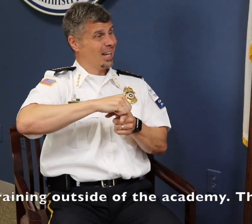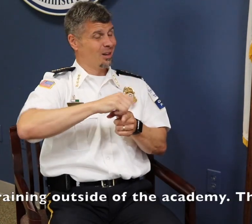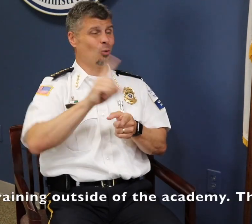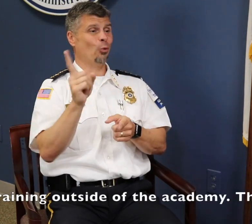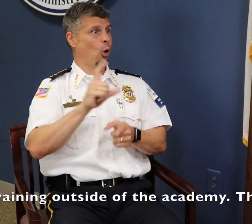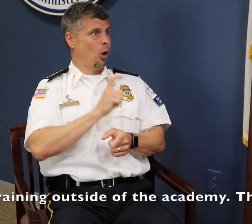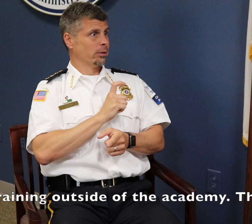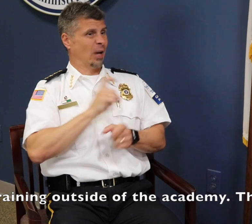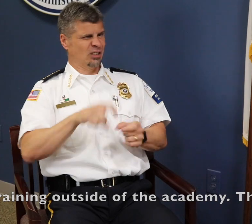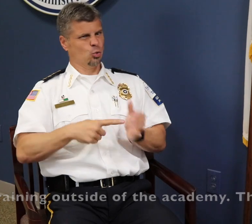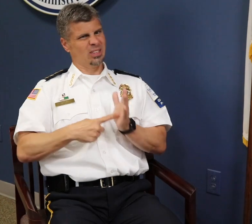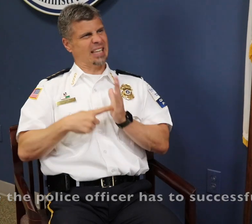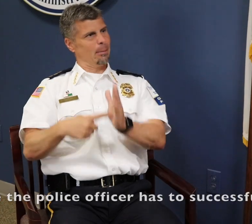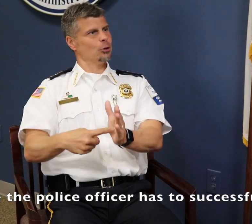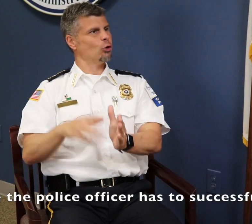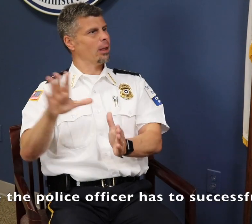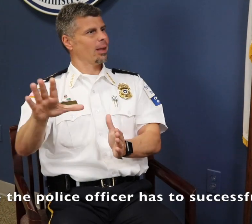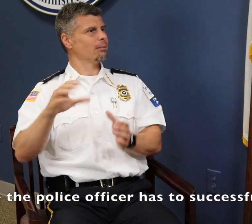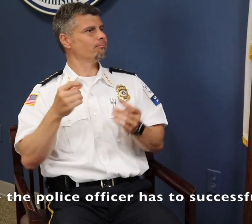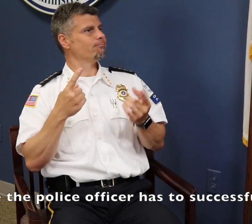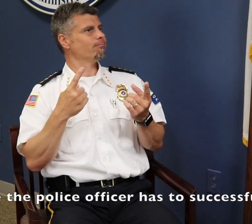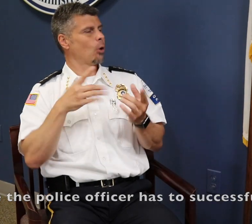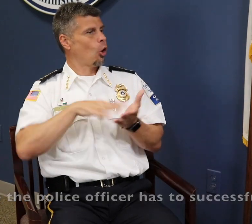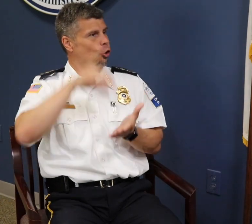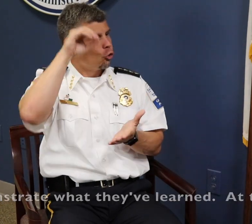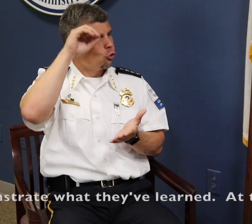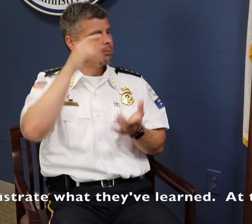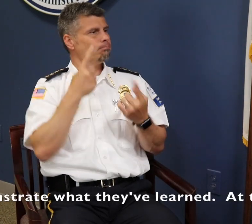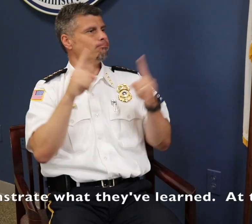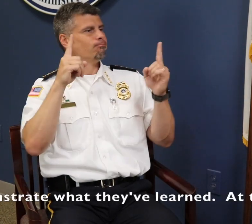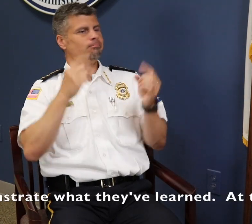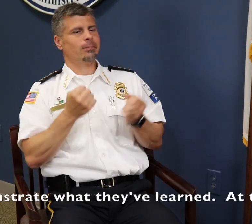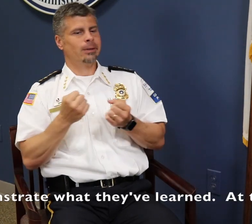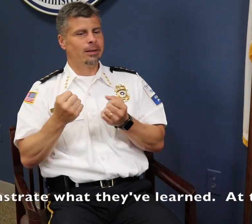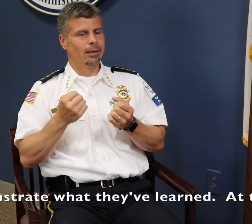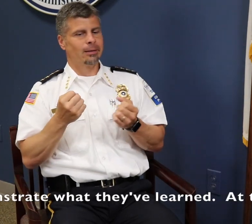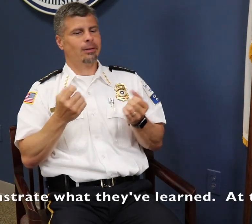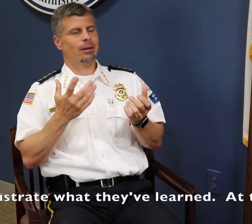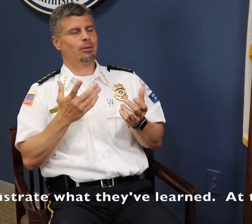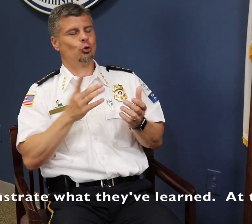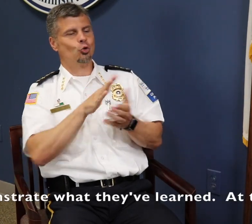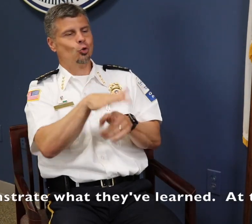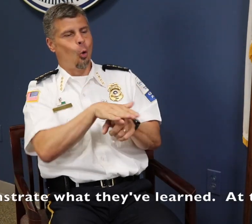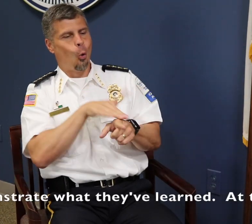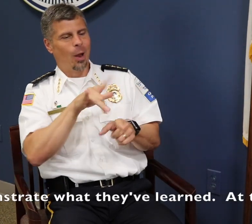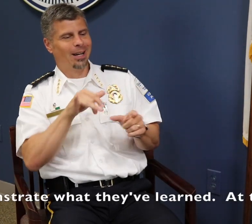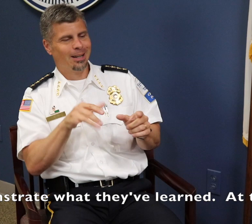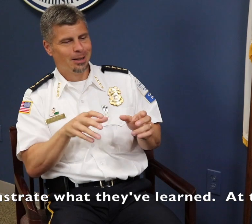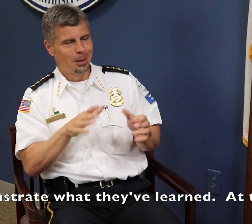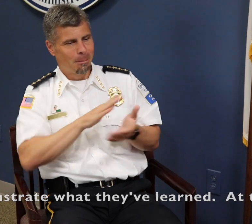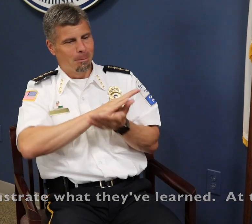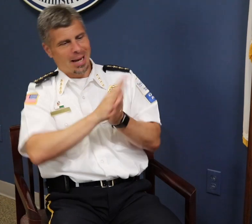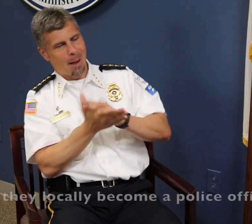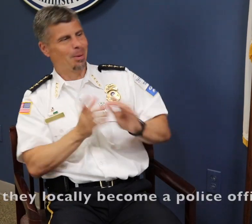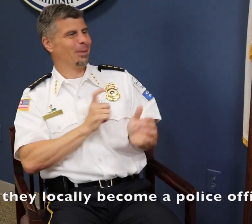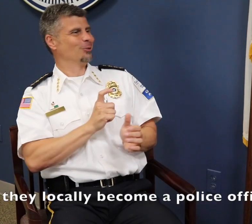outside of the academy. And that's where the police officer has to successfully demonstrate what they've learned. At that point, they